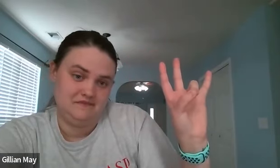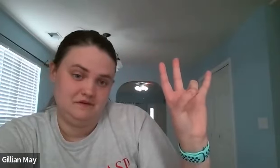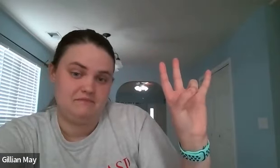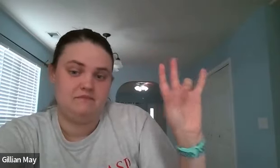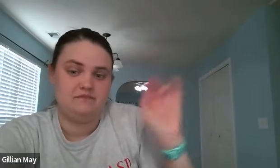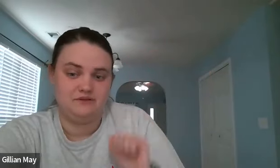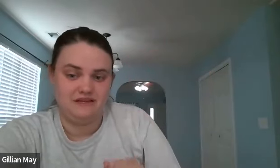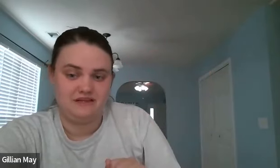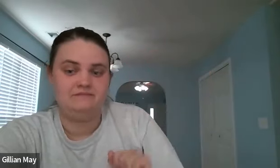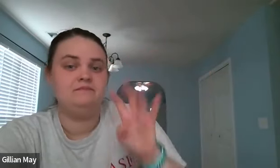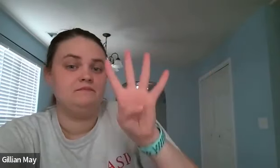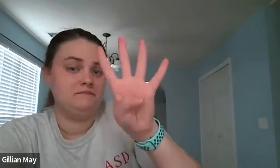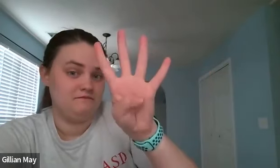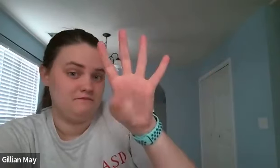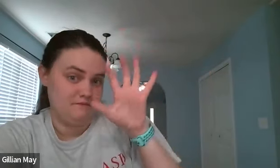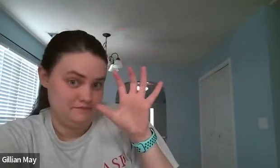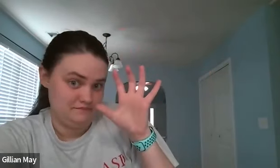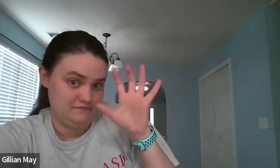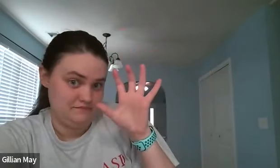Okay, I'm gonna do it again.